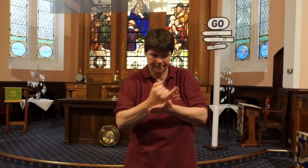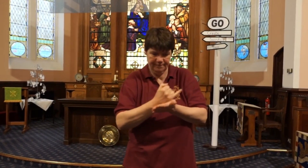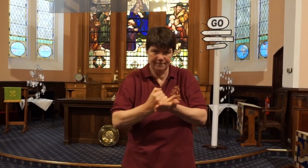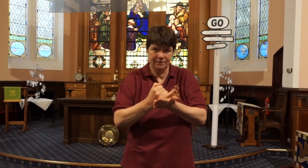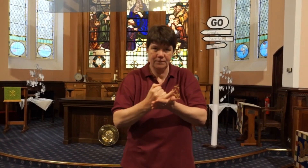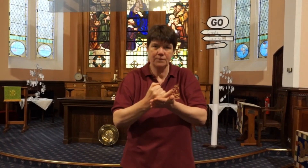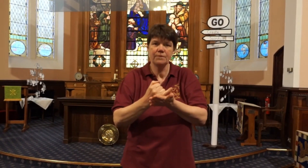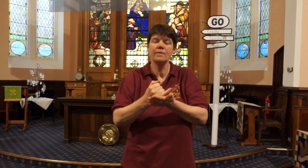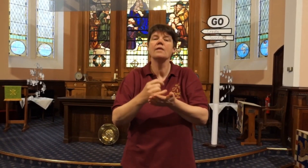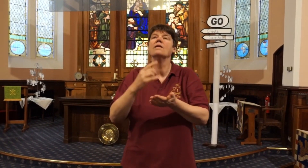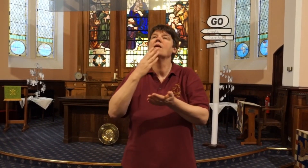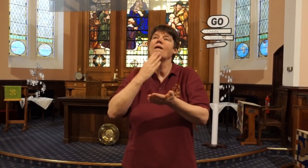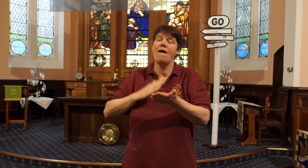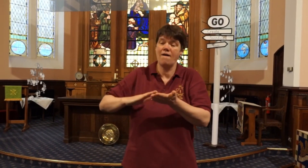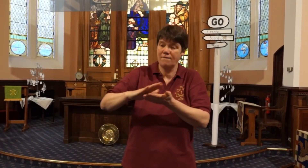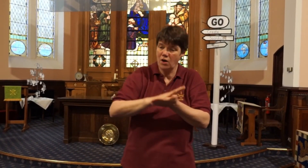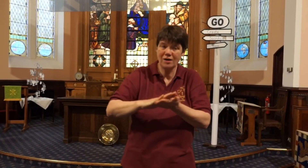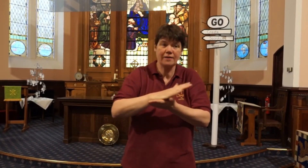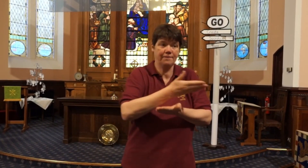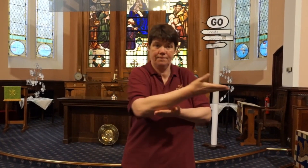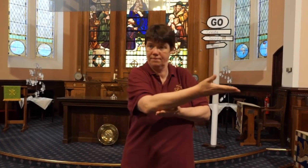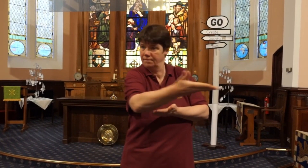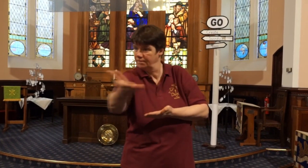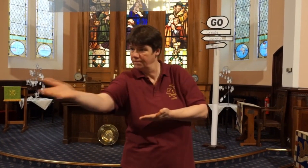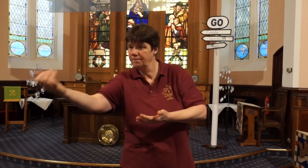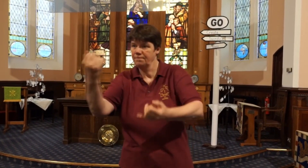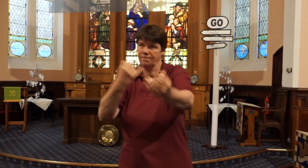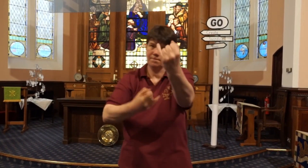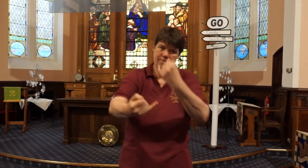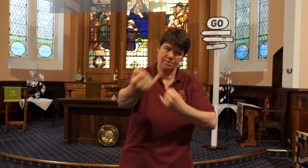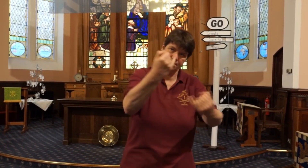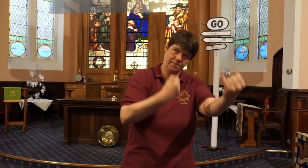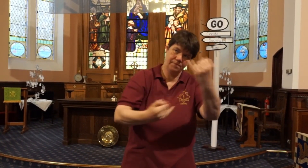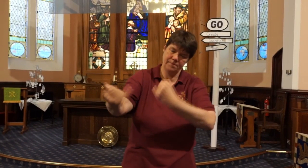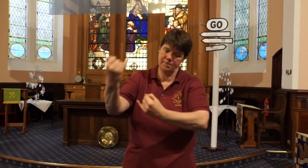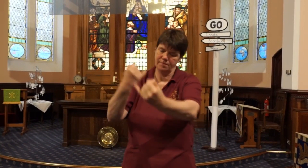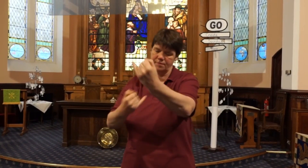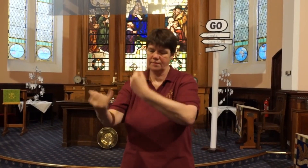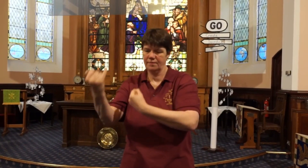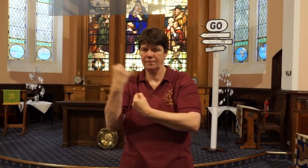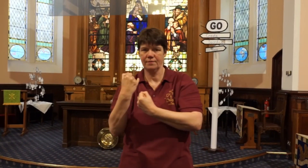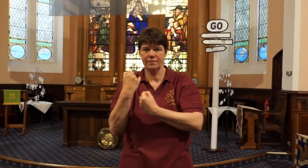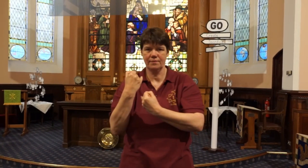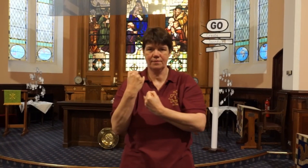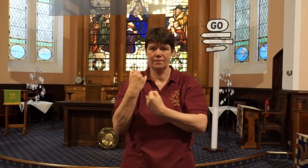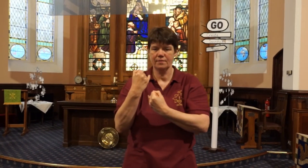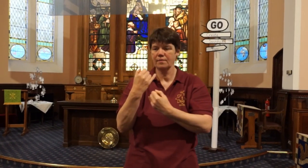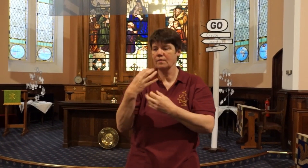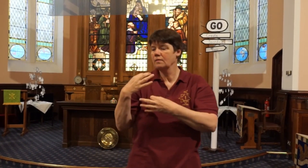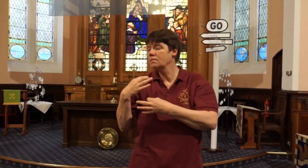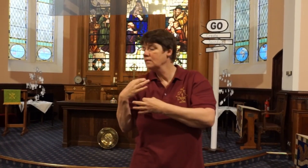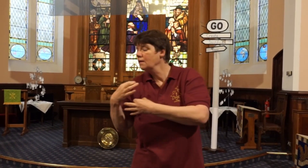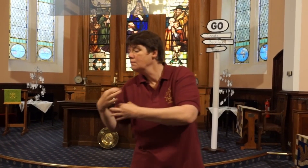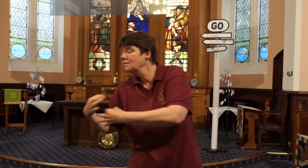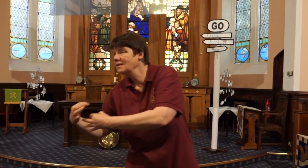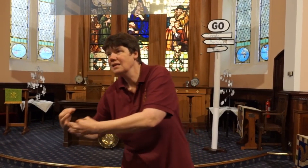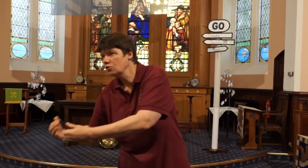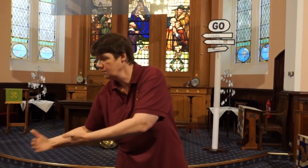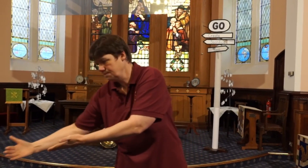have done, as we forgive those who have wronged us. Save us from